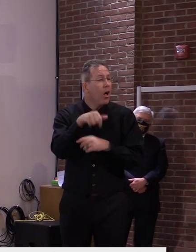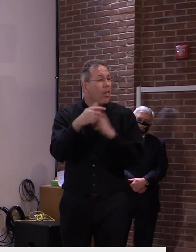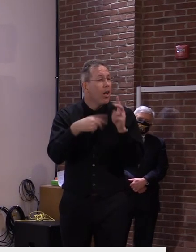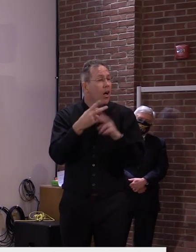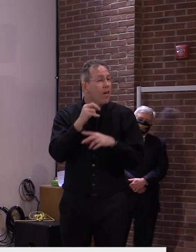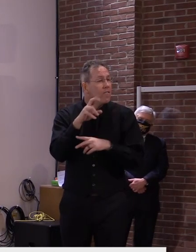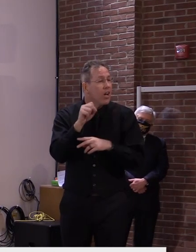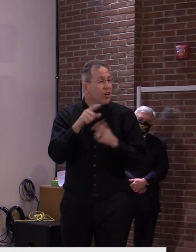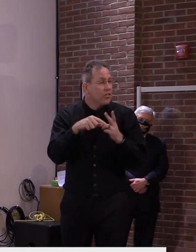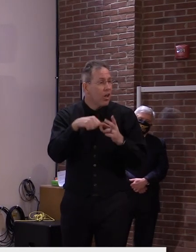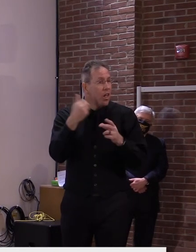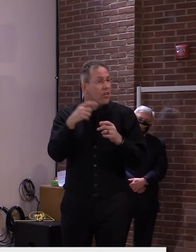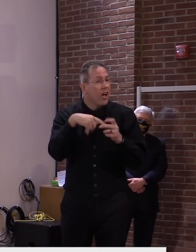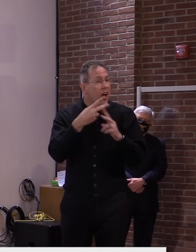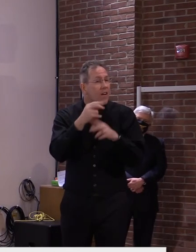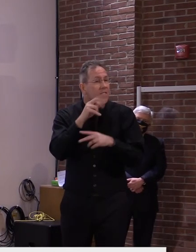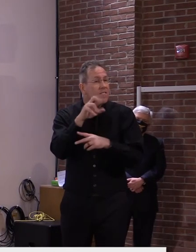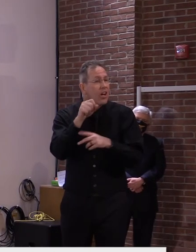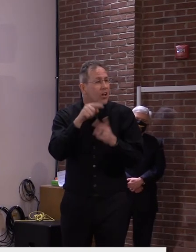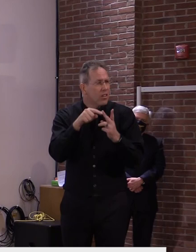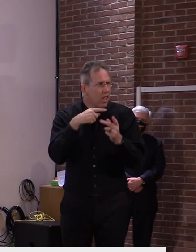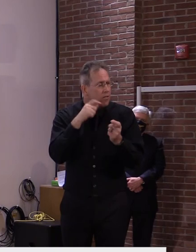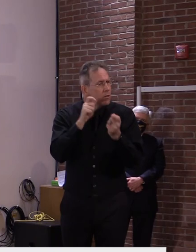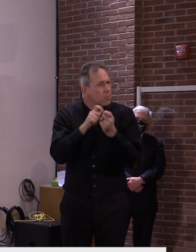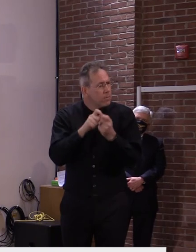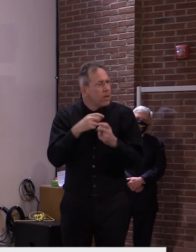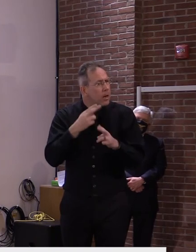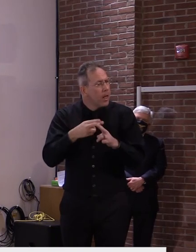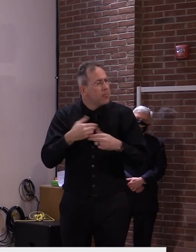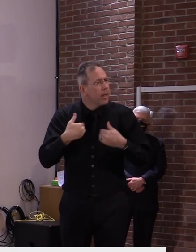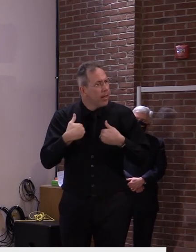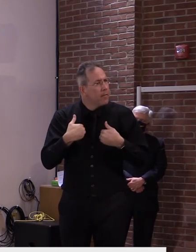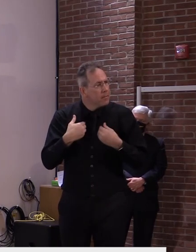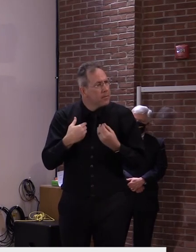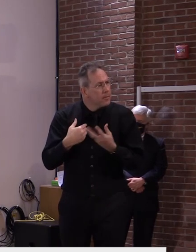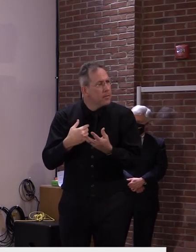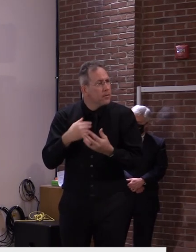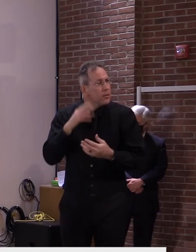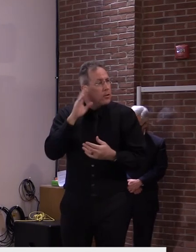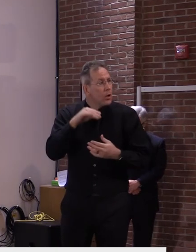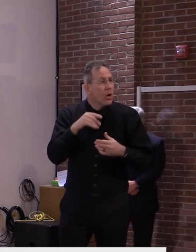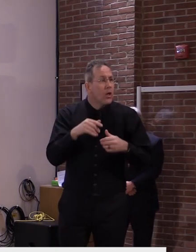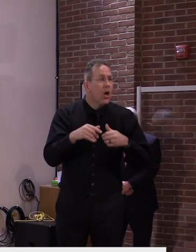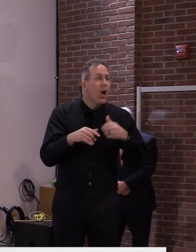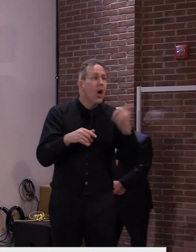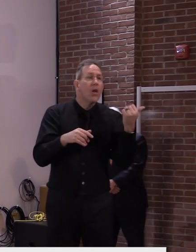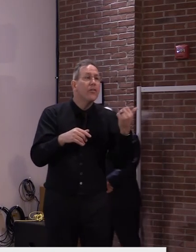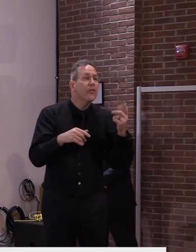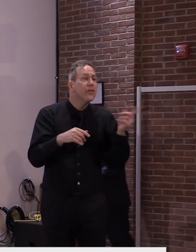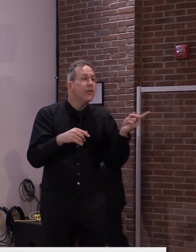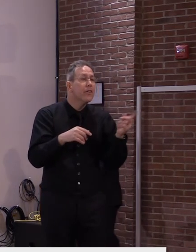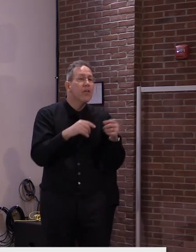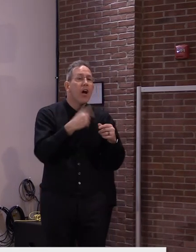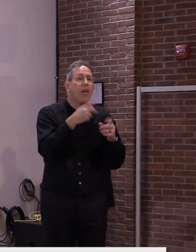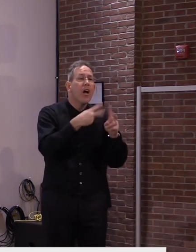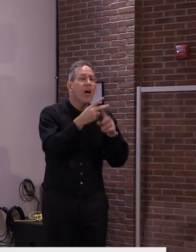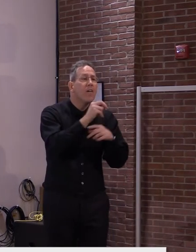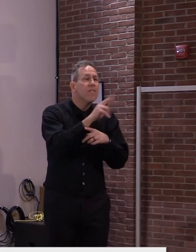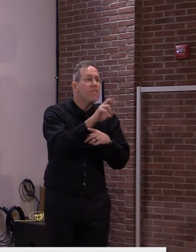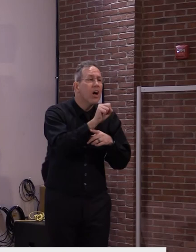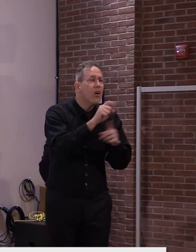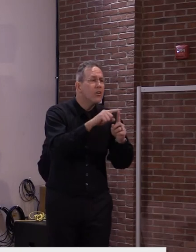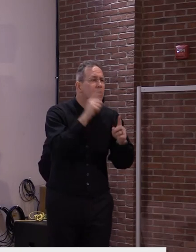named. And we knew with the other viruses, we knew the host, or we knew where it came